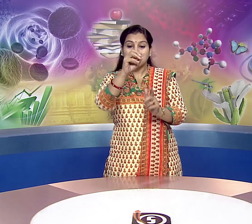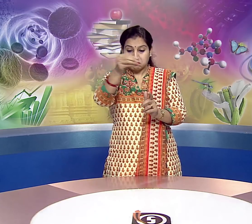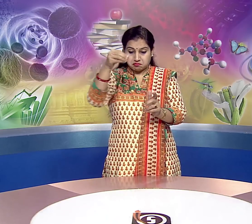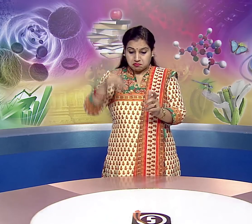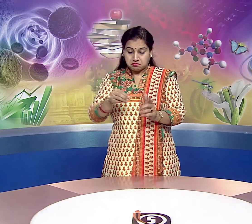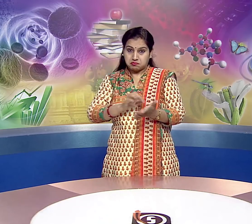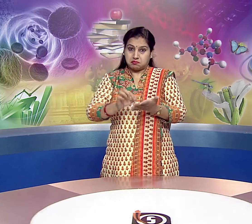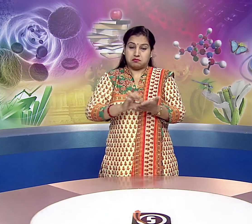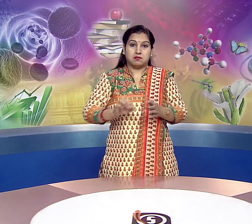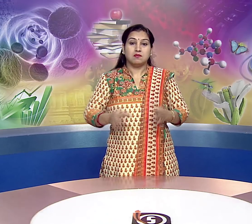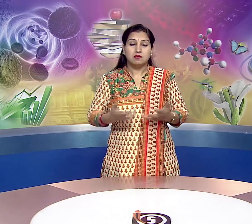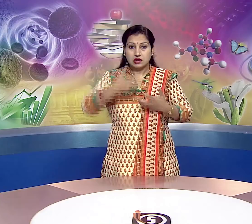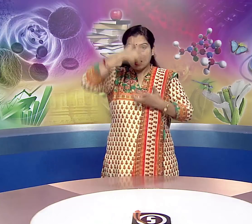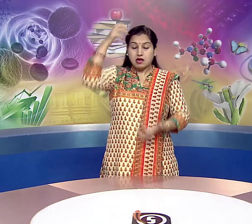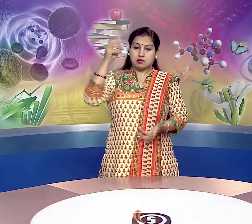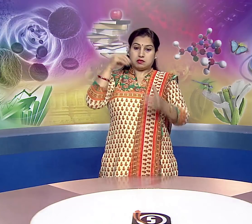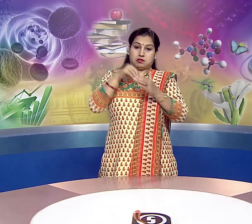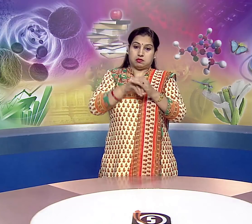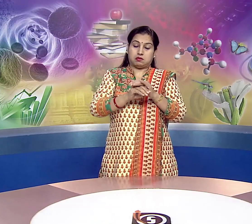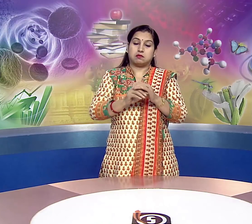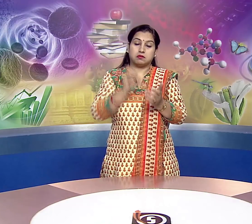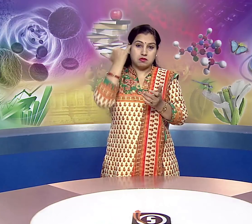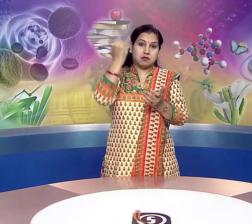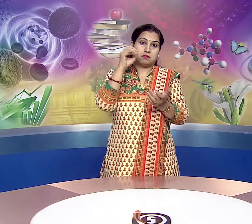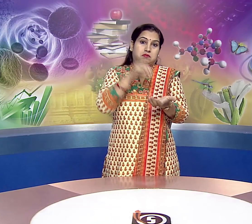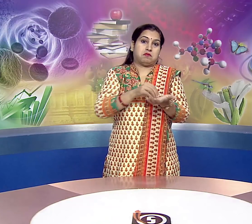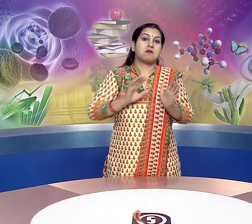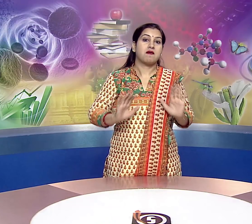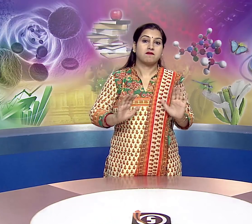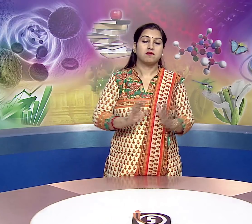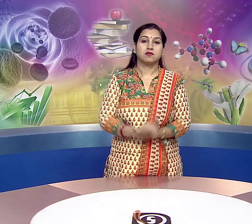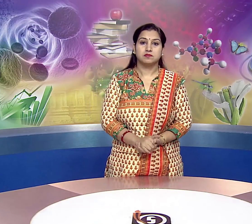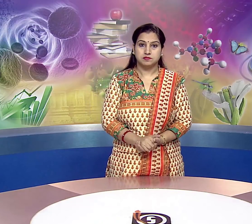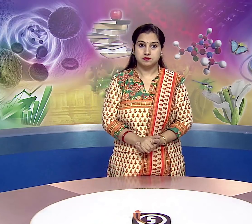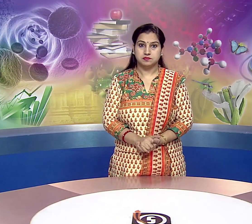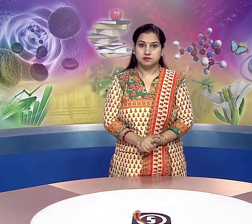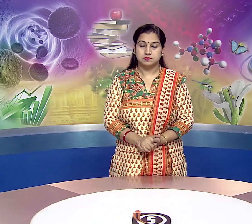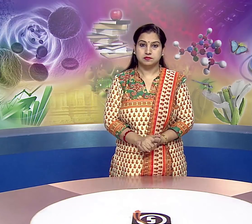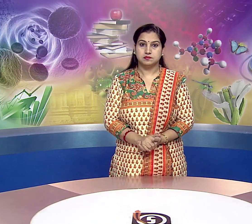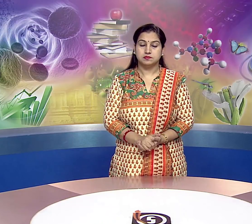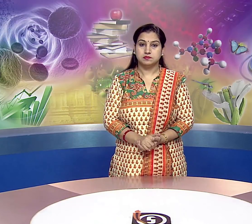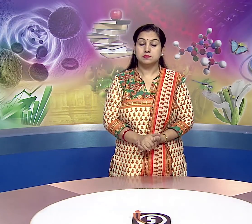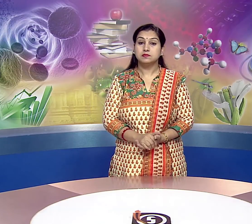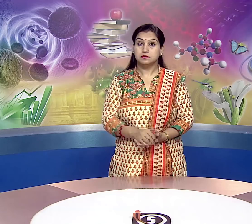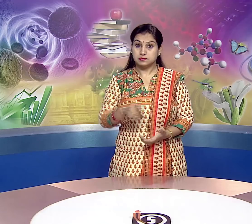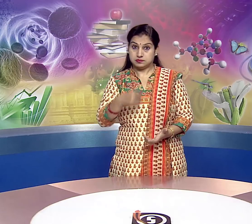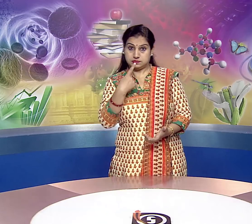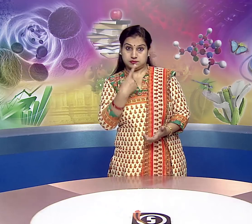in the grab of a tiger. he raises an